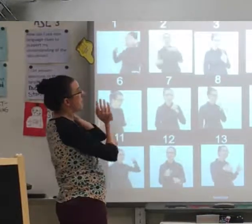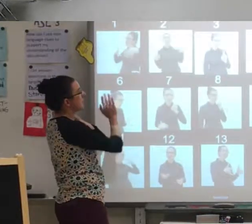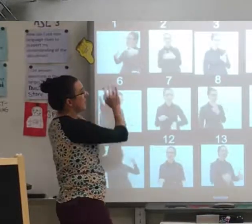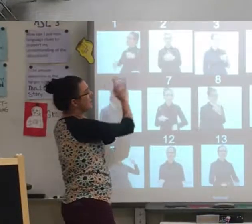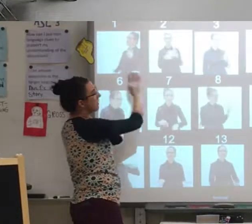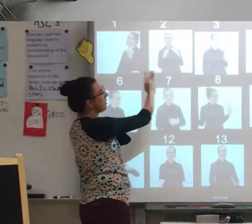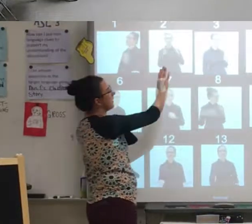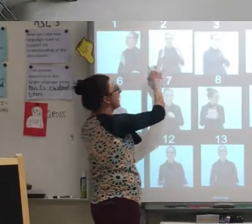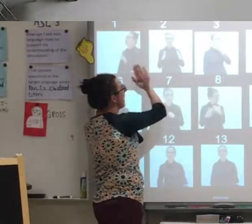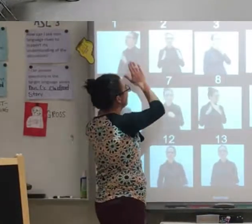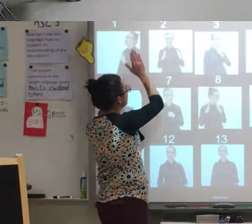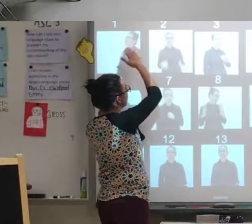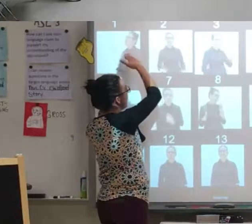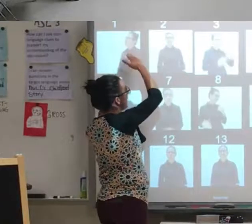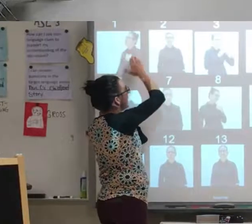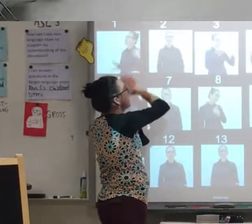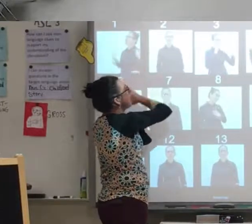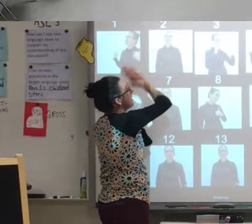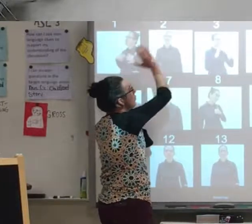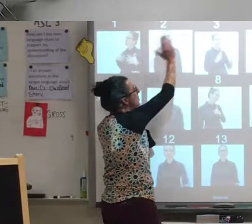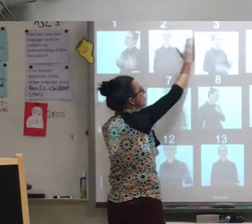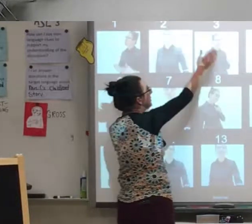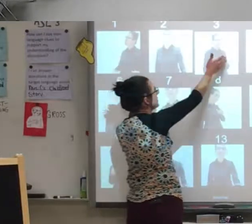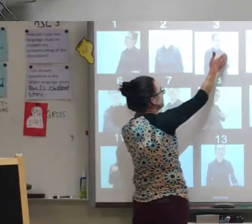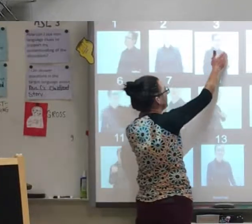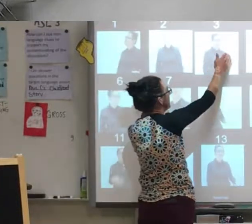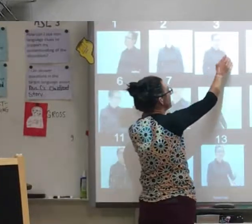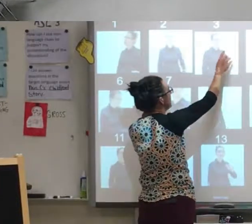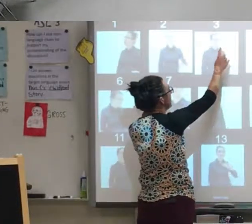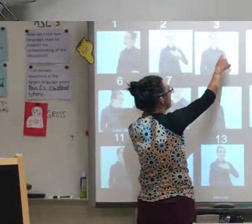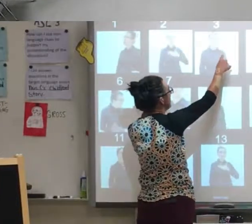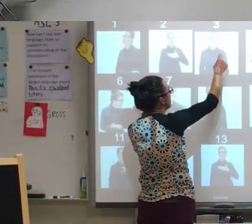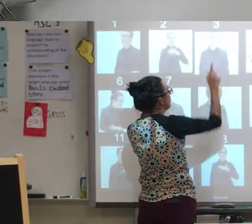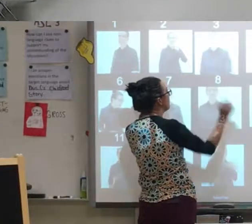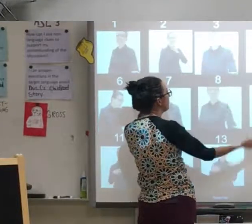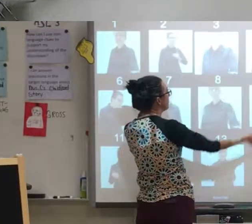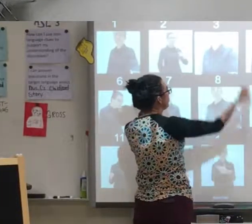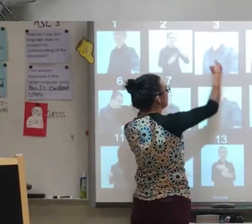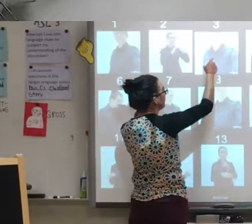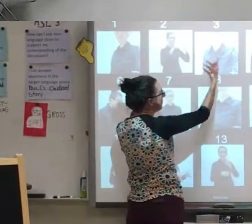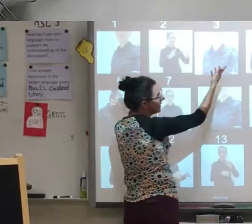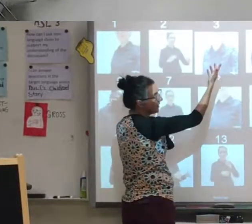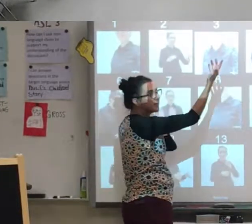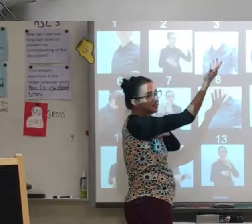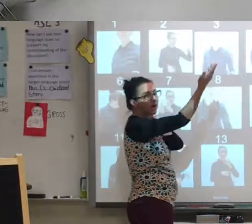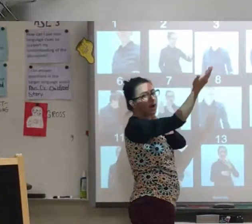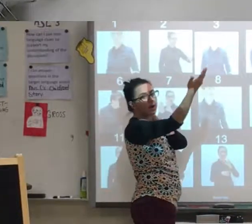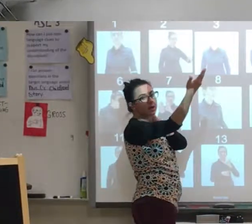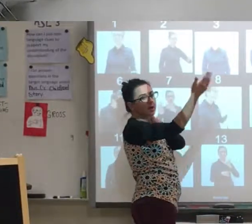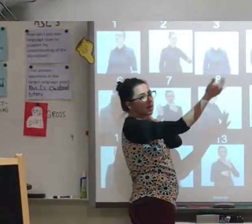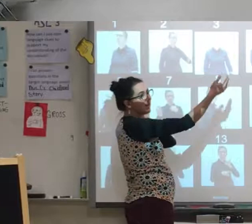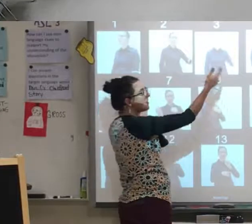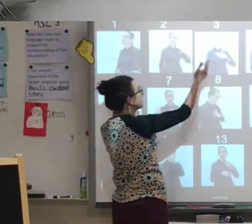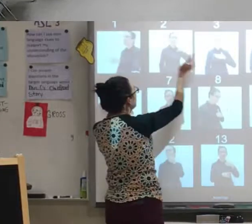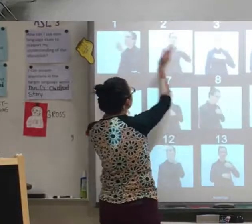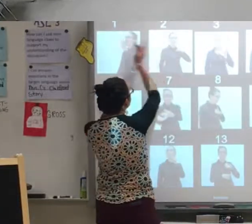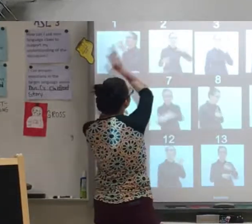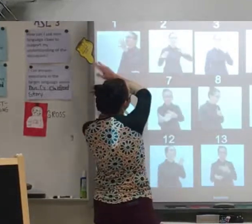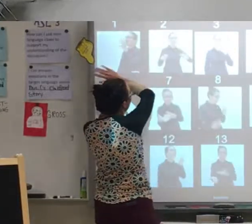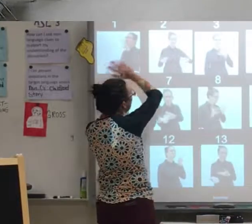But later on, like after one, then once you get to place and you think you moved 3 in its spot, if there's anything